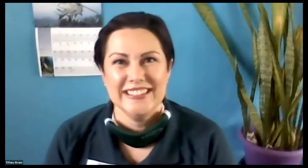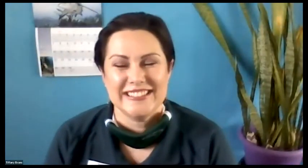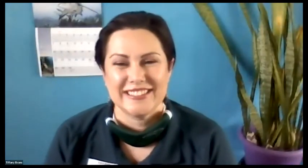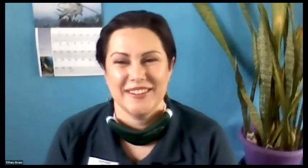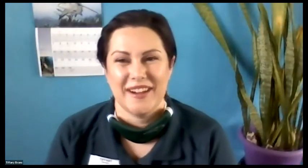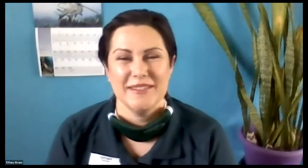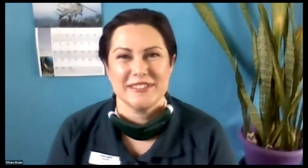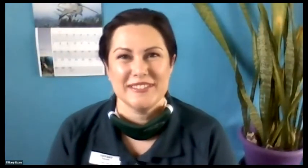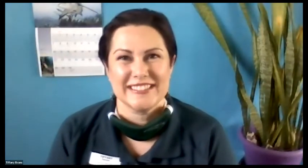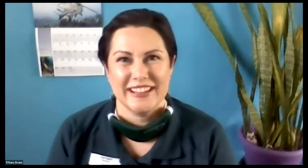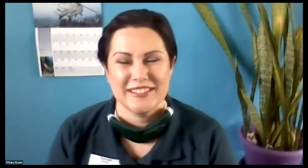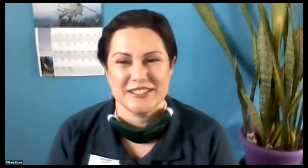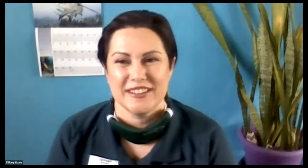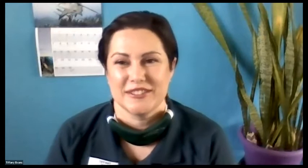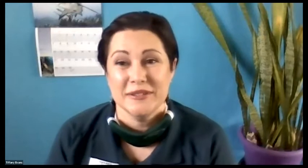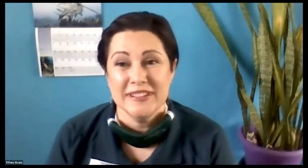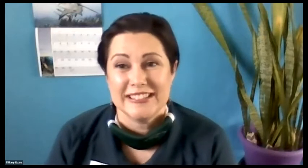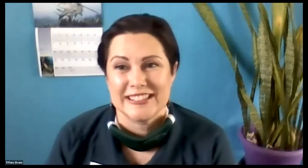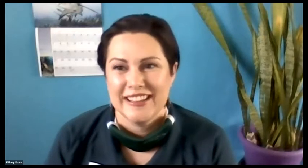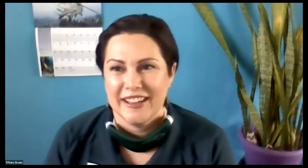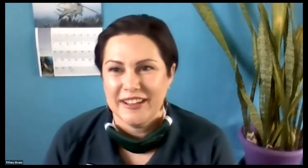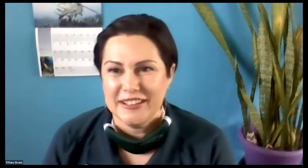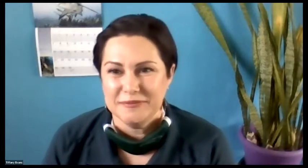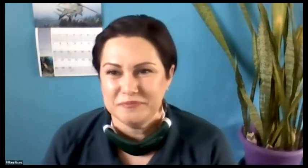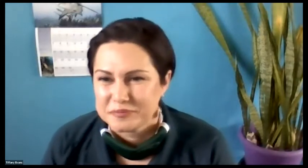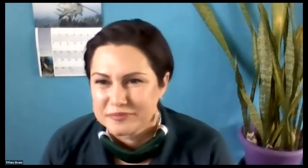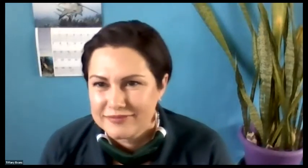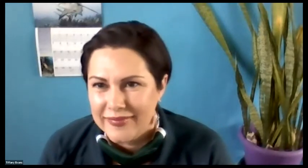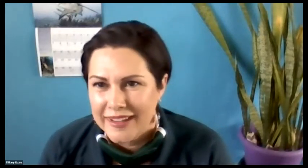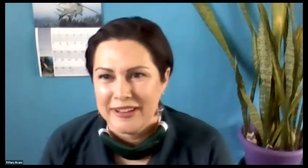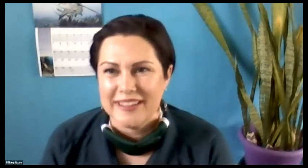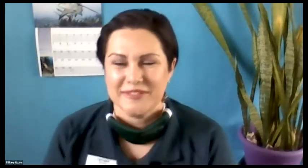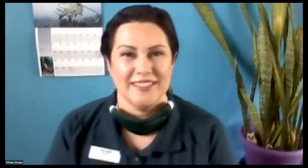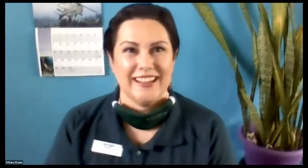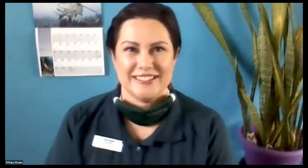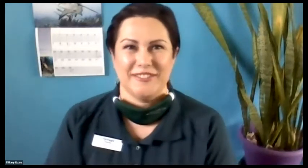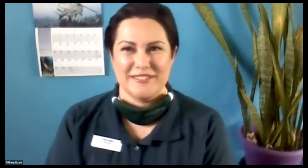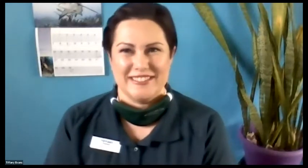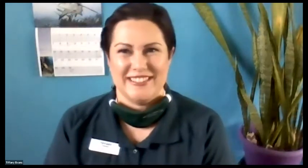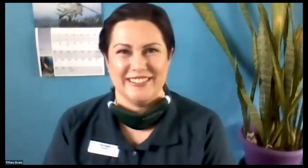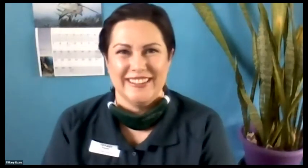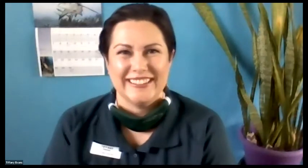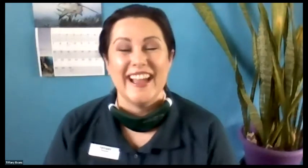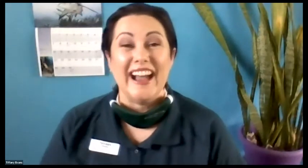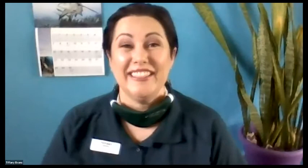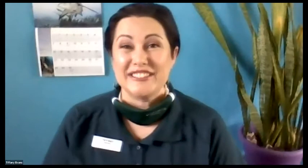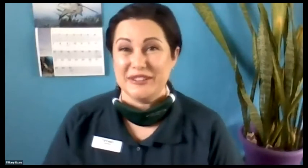Excellent. Oh, I am so excited that you guys are doing this. A monkey is fun. That is a fun one to do. I think turtle's really